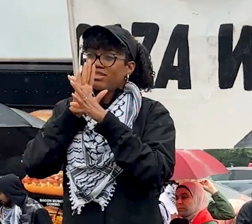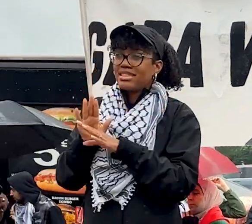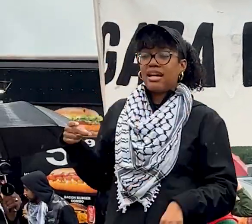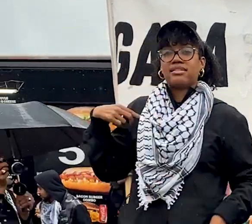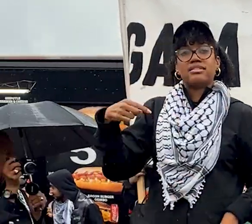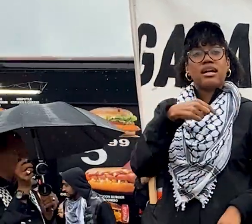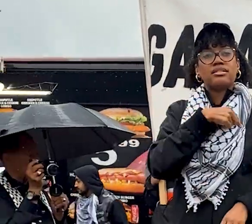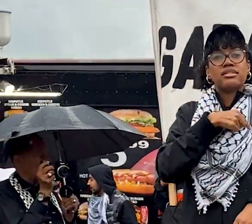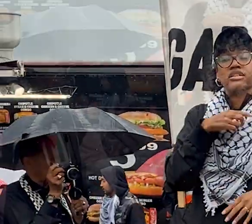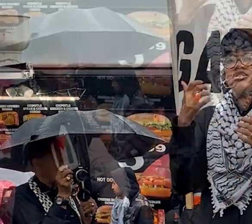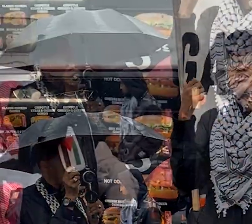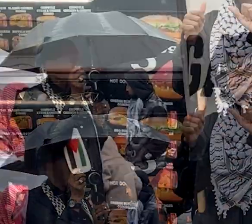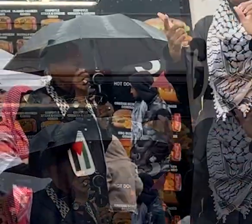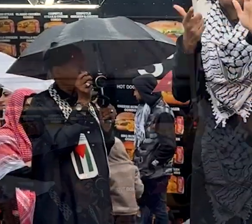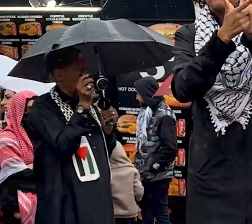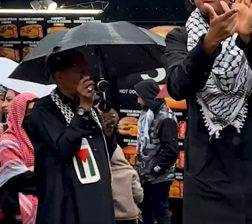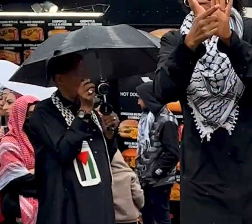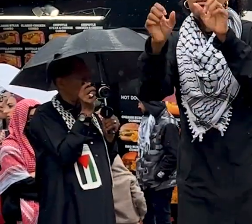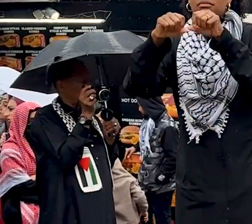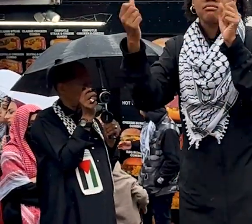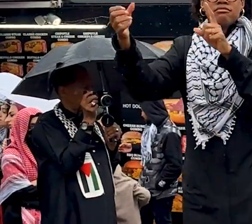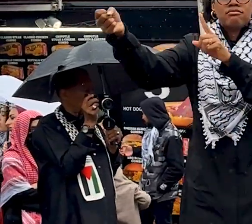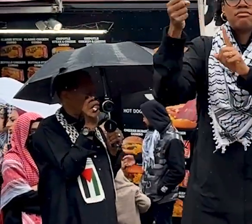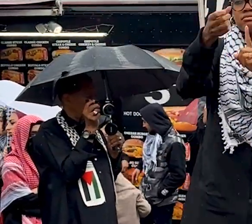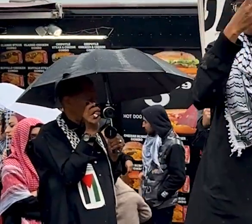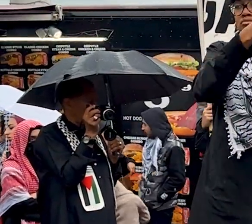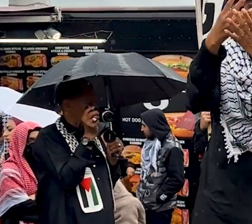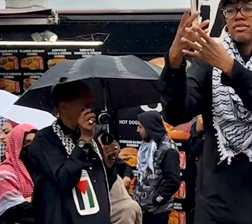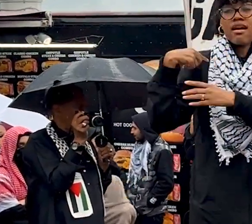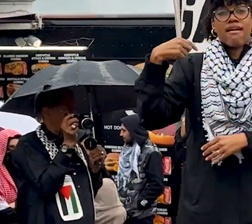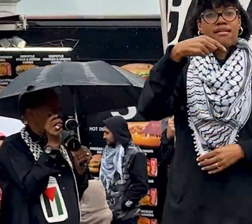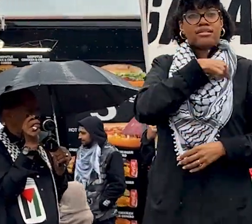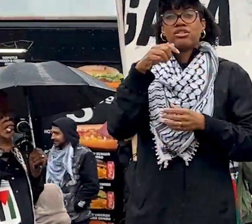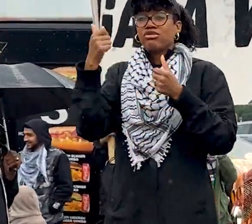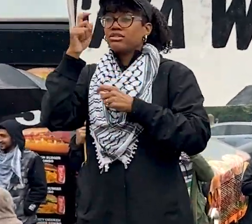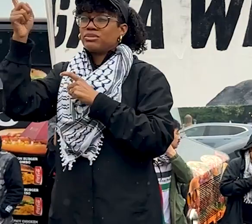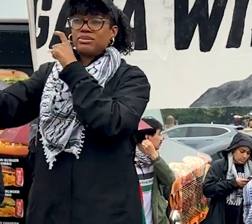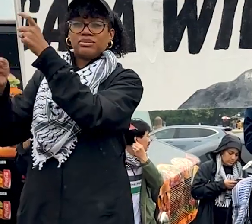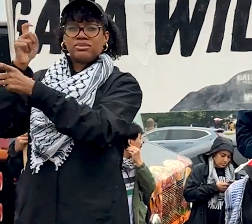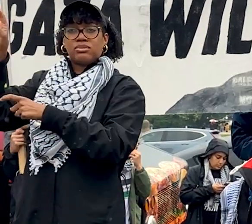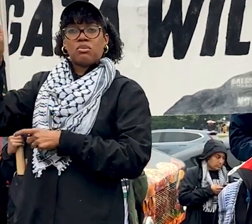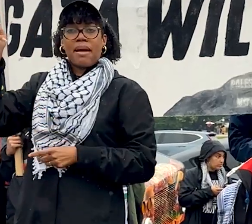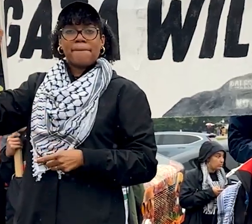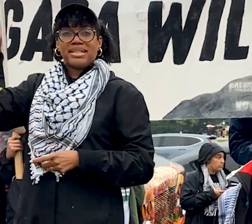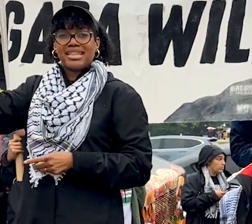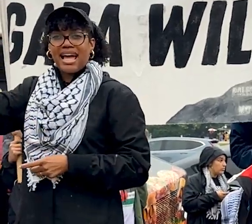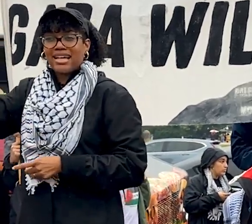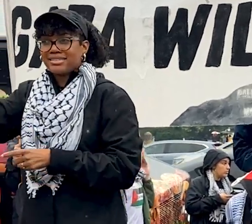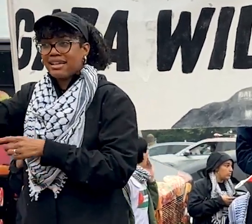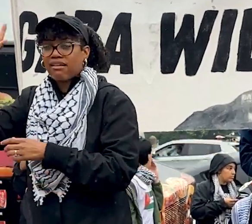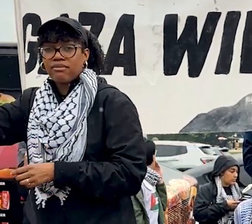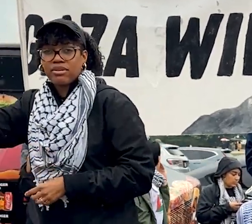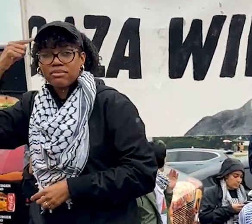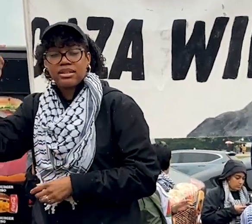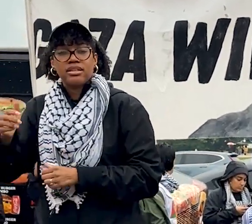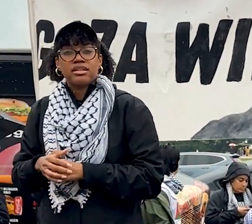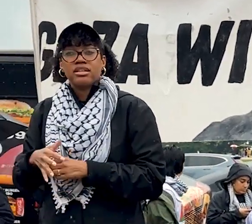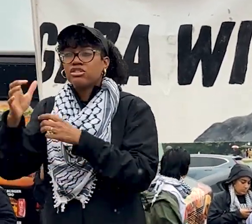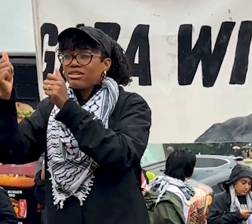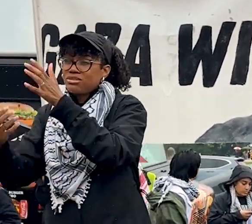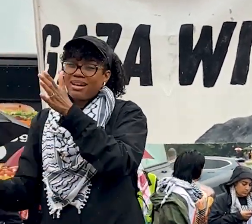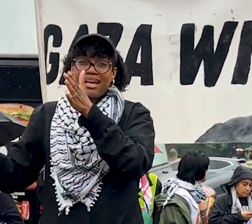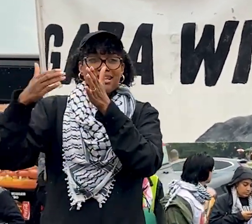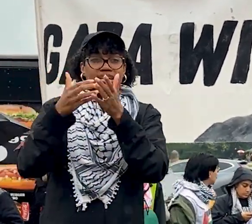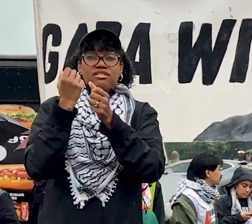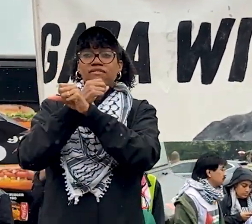to criminalize us. That's why they're trying to weaponize the American government, the college administrations, against the freedom of